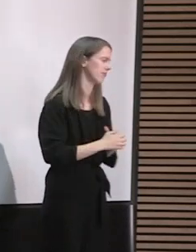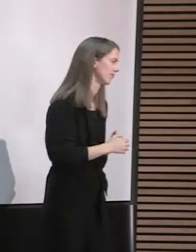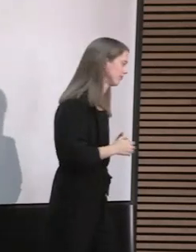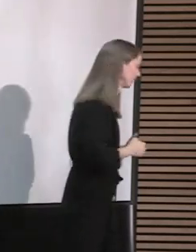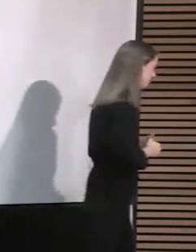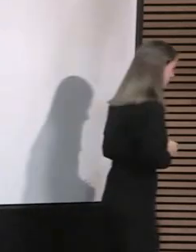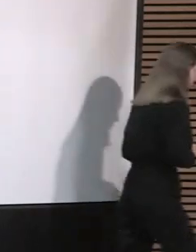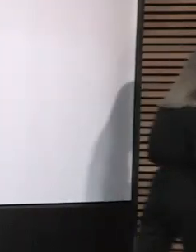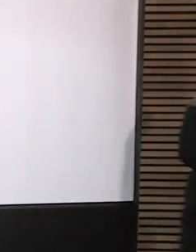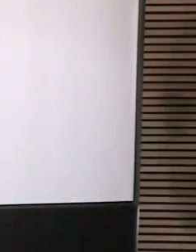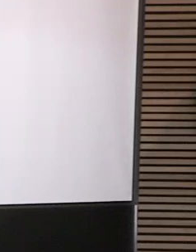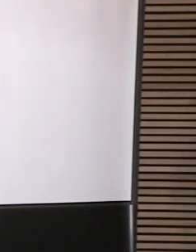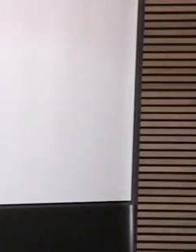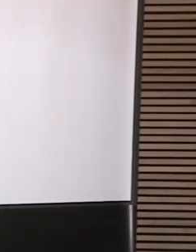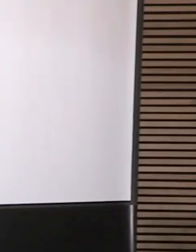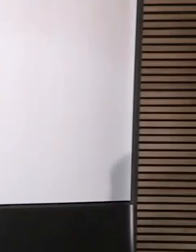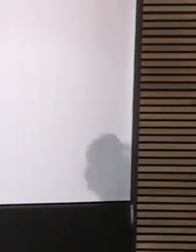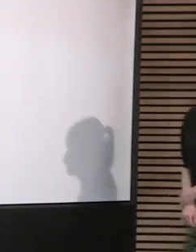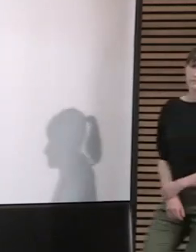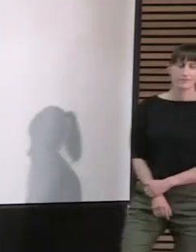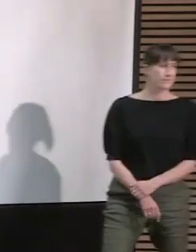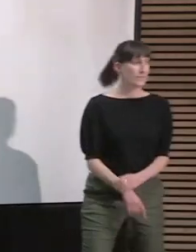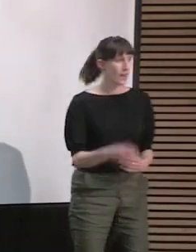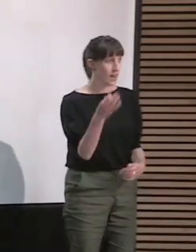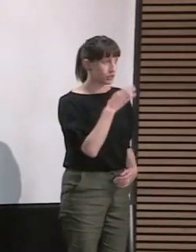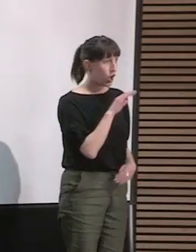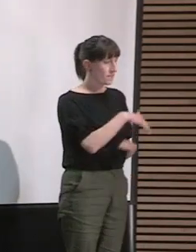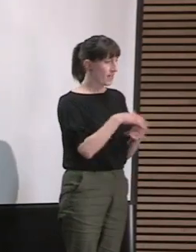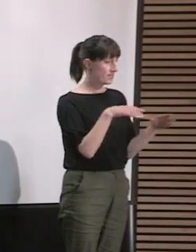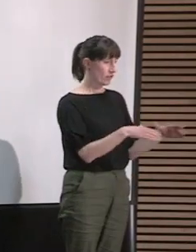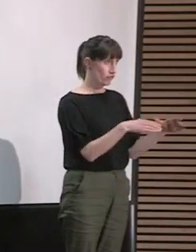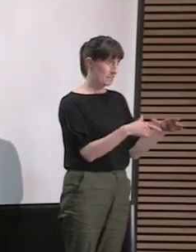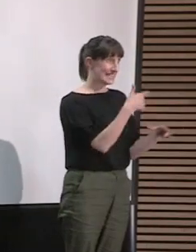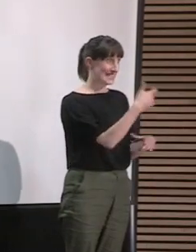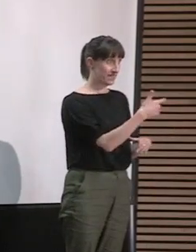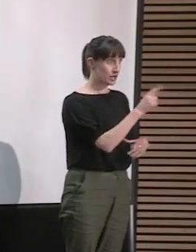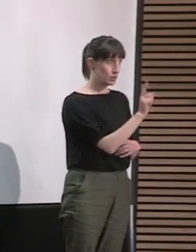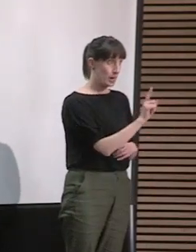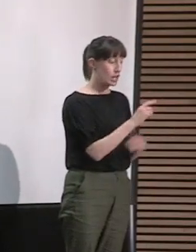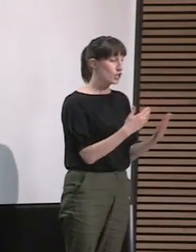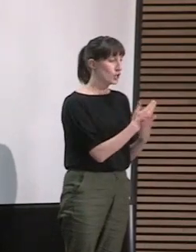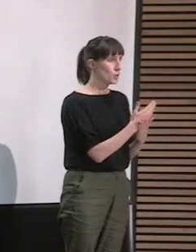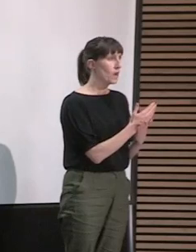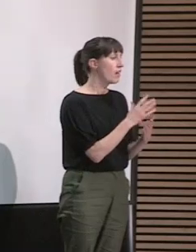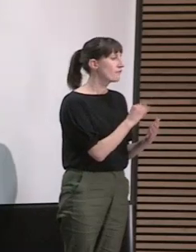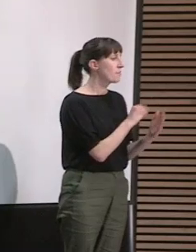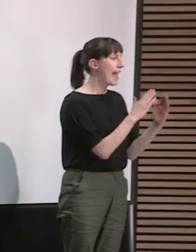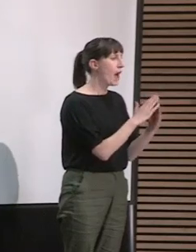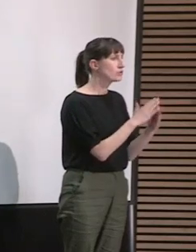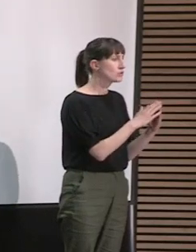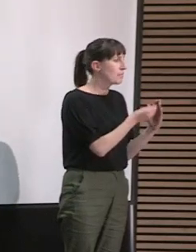Of the 7 community cases today, 2 are from household contacts, 2 are from churches. How are the other 3 infected?